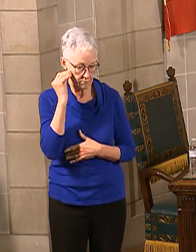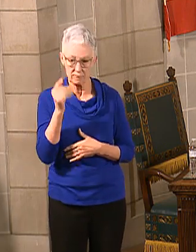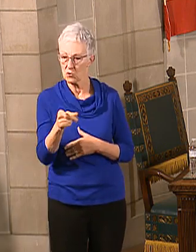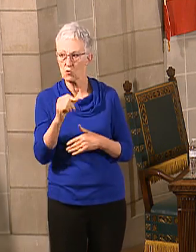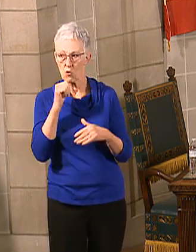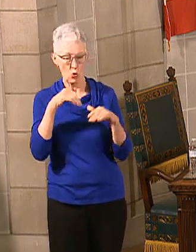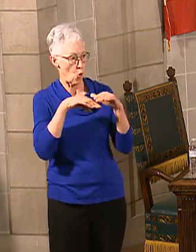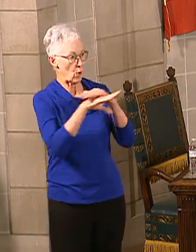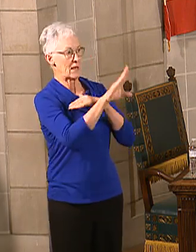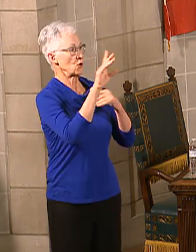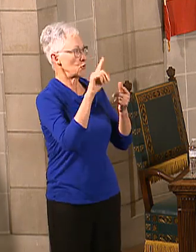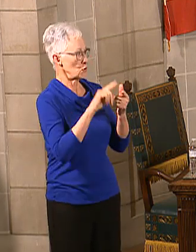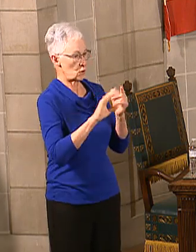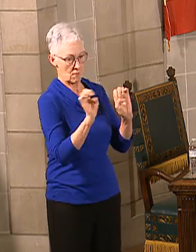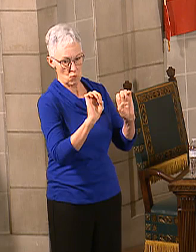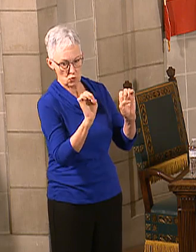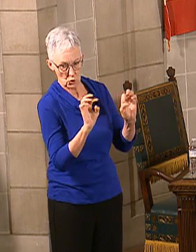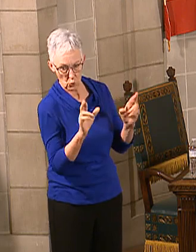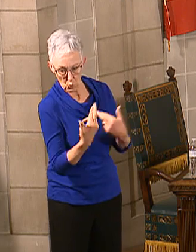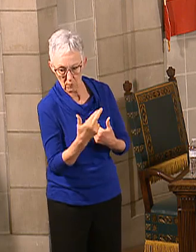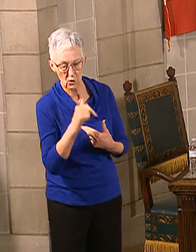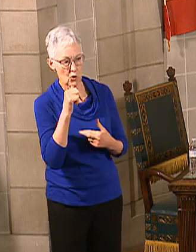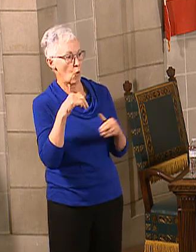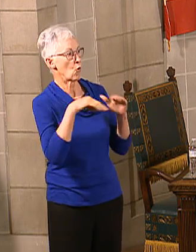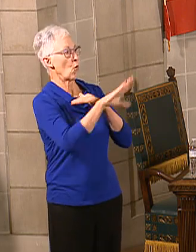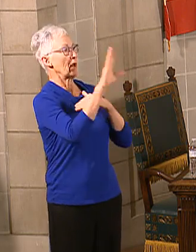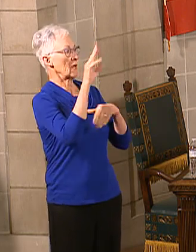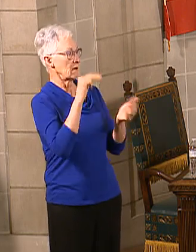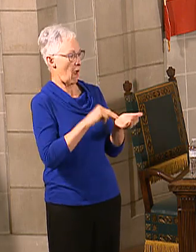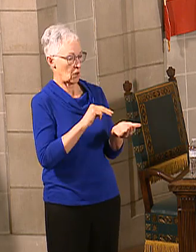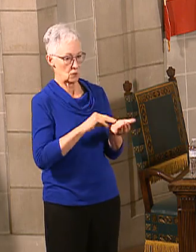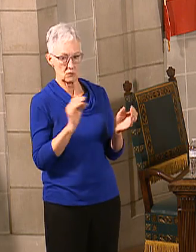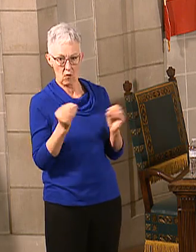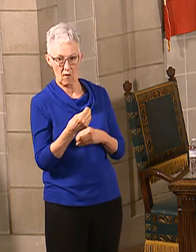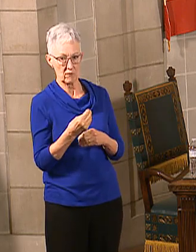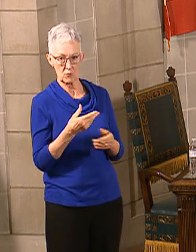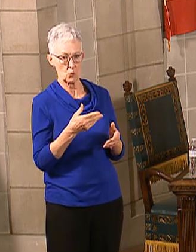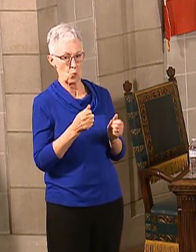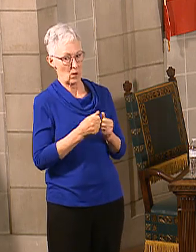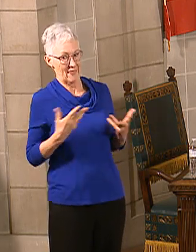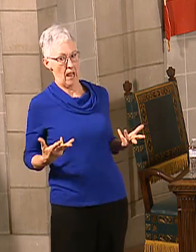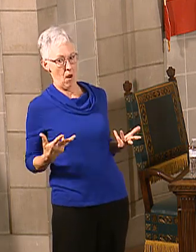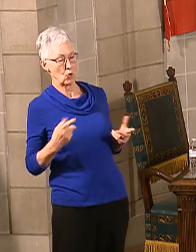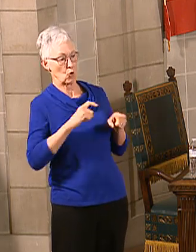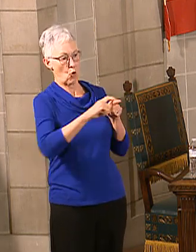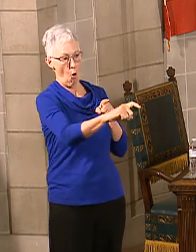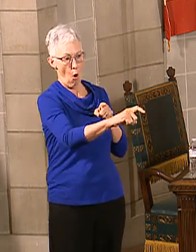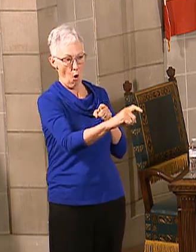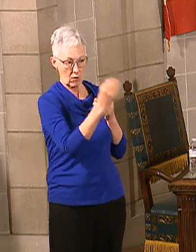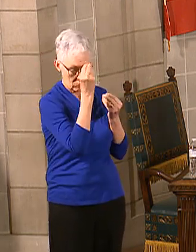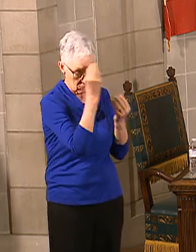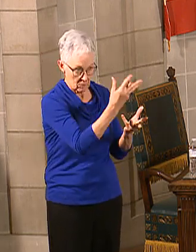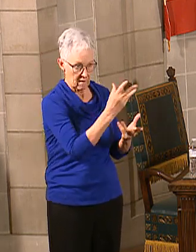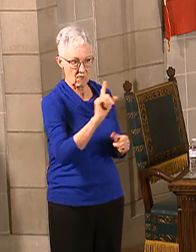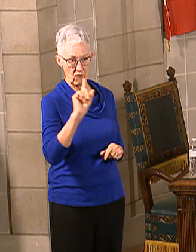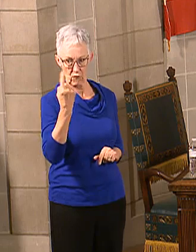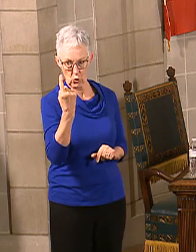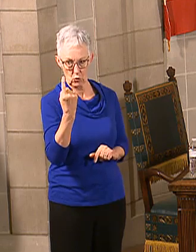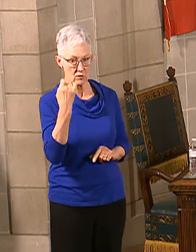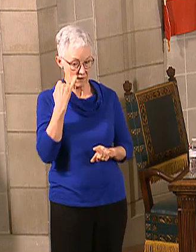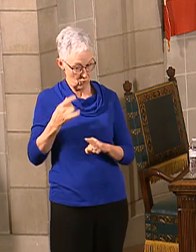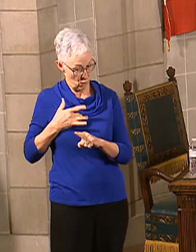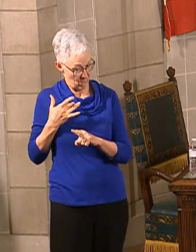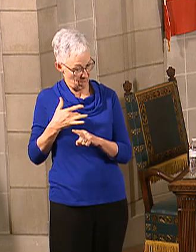clinic, don't go into an emergency room until you have called ahead. Make sure you make an appointment so they can make sure they keep you isolated while